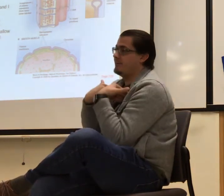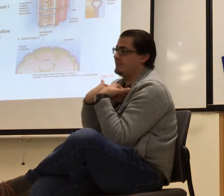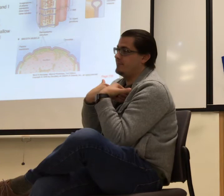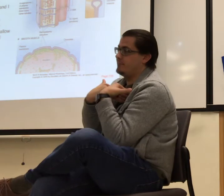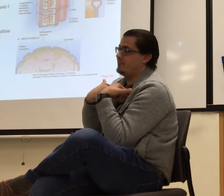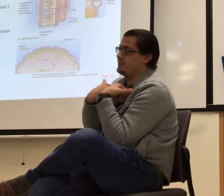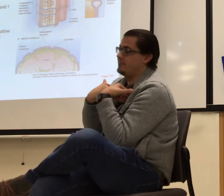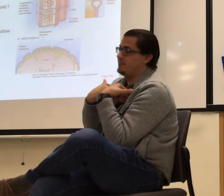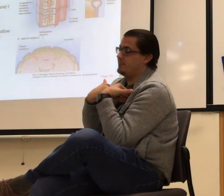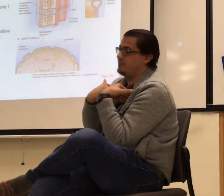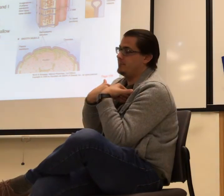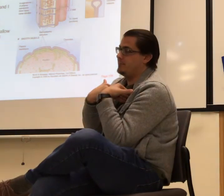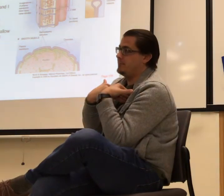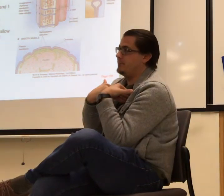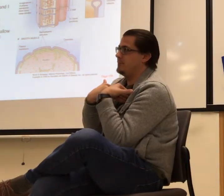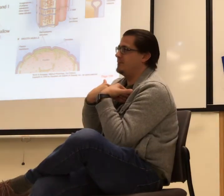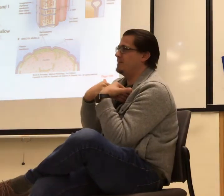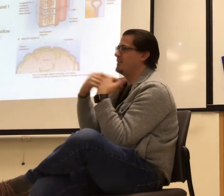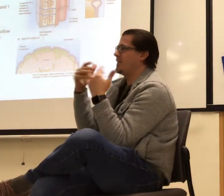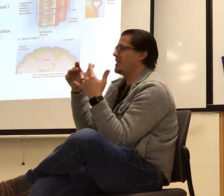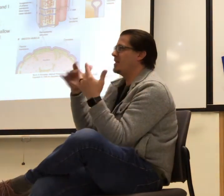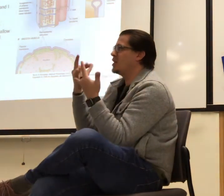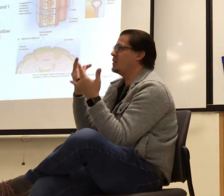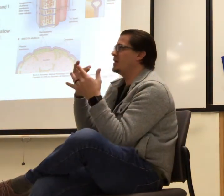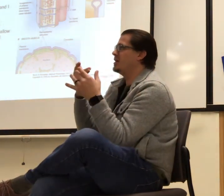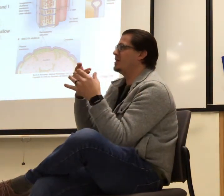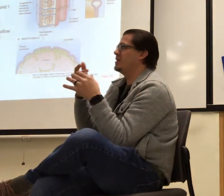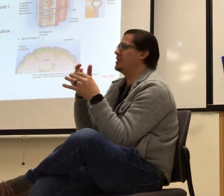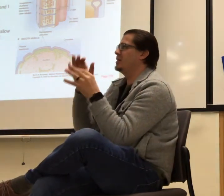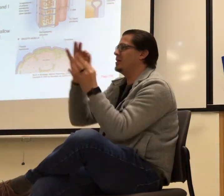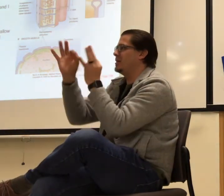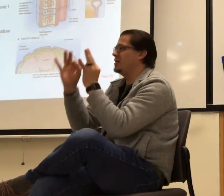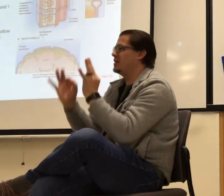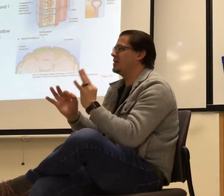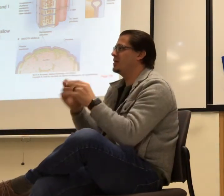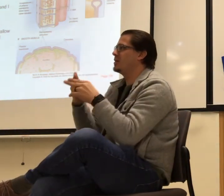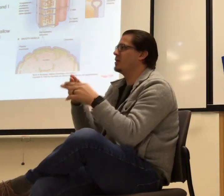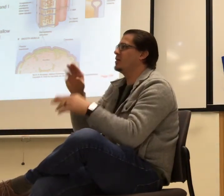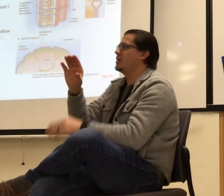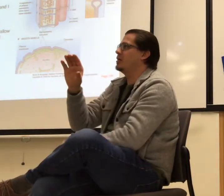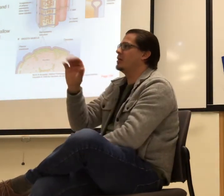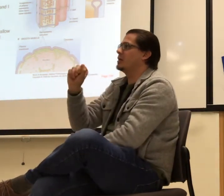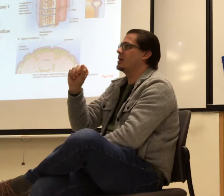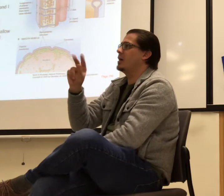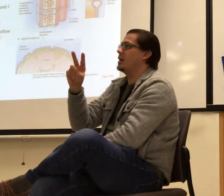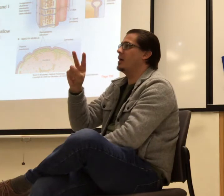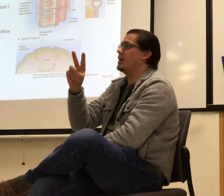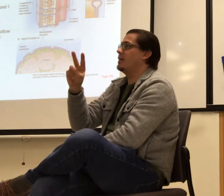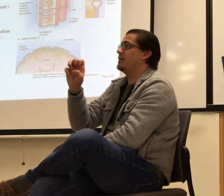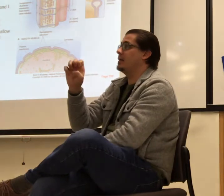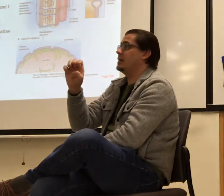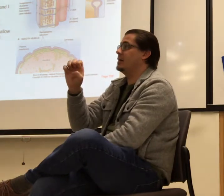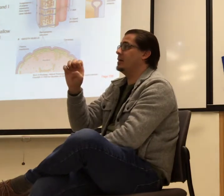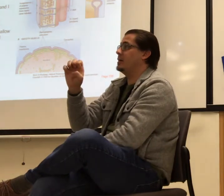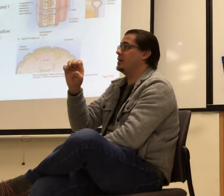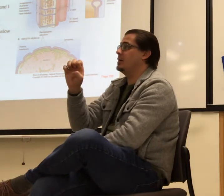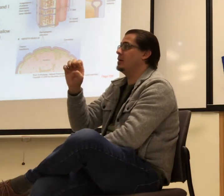They have the slight indentations called the caveolae.